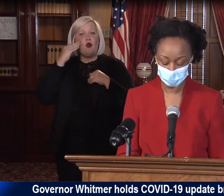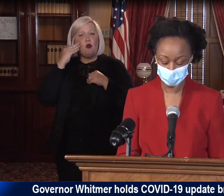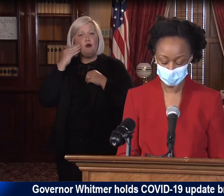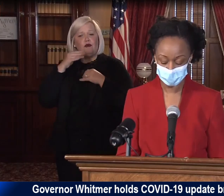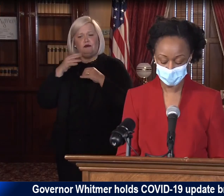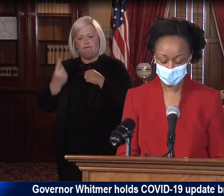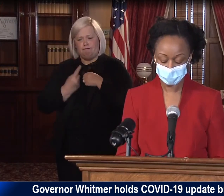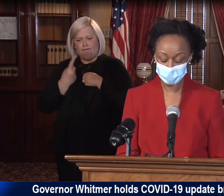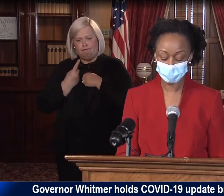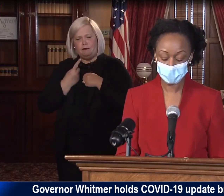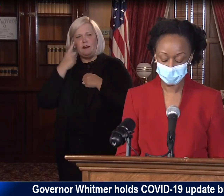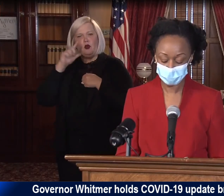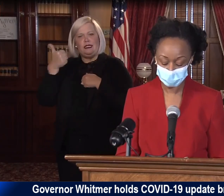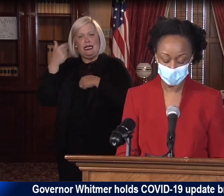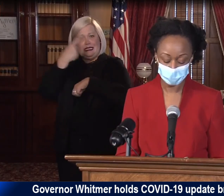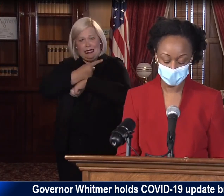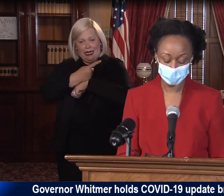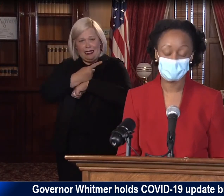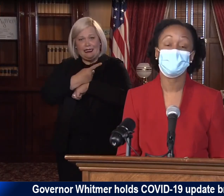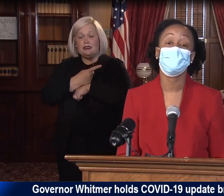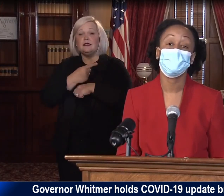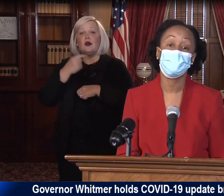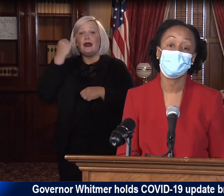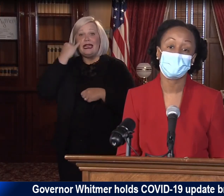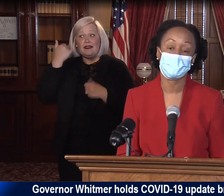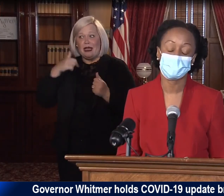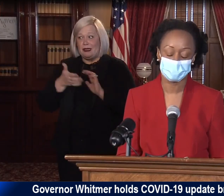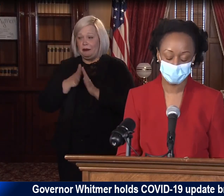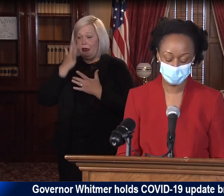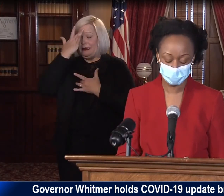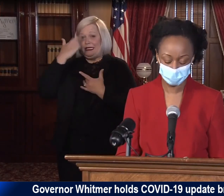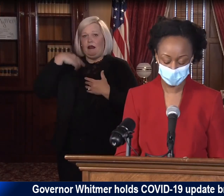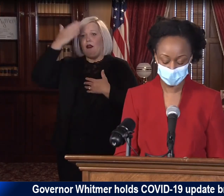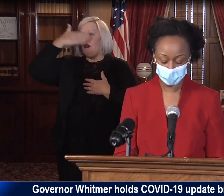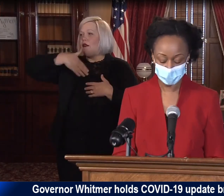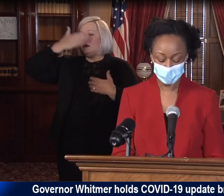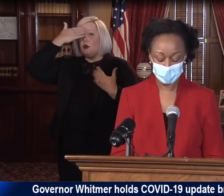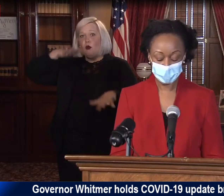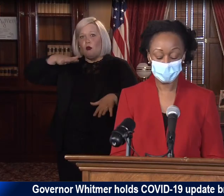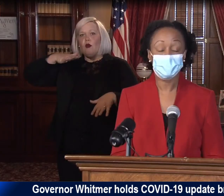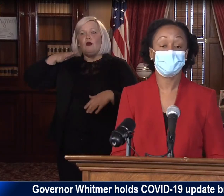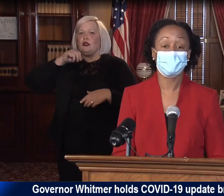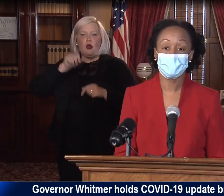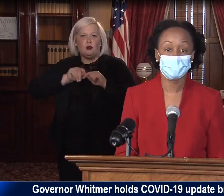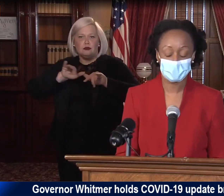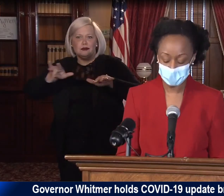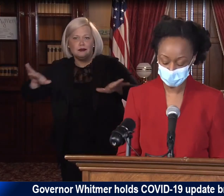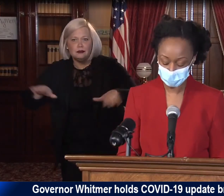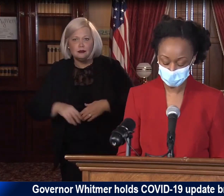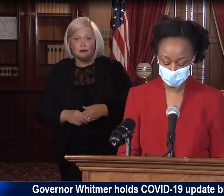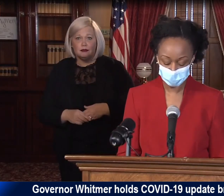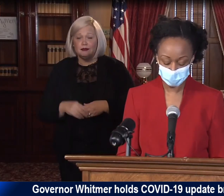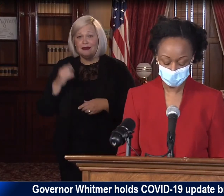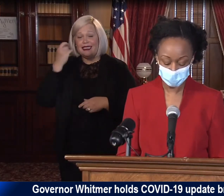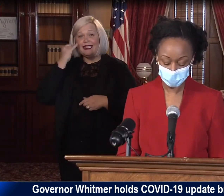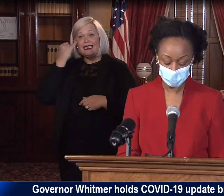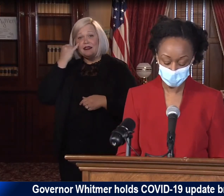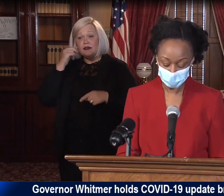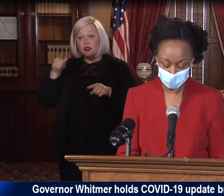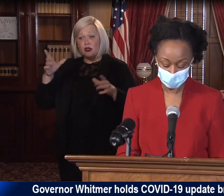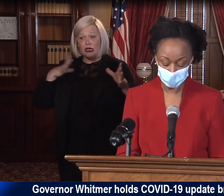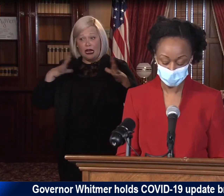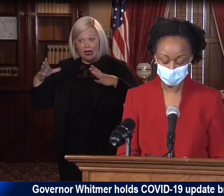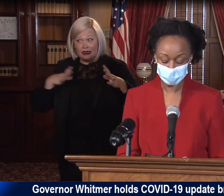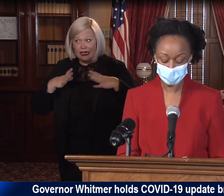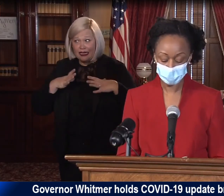after you return, so that if you do have the virus, you don't spread it to others. If you've traveled over the holidays, and if you